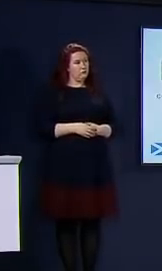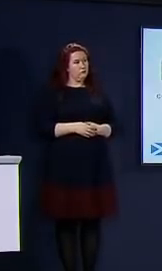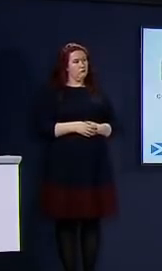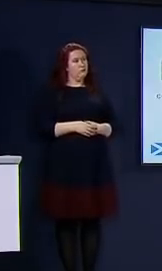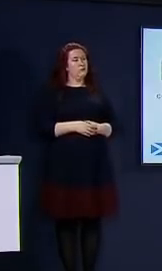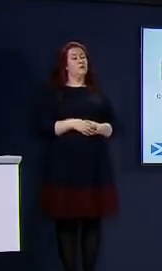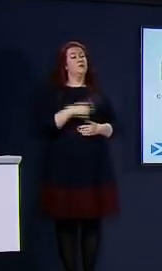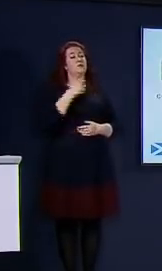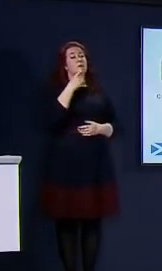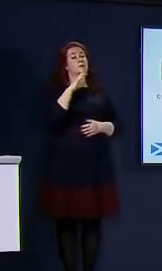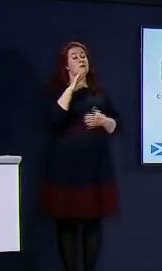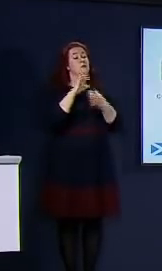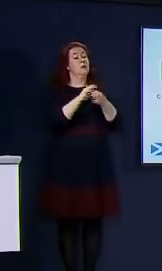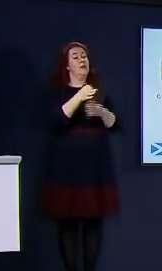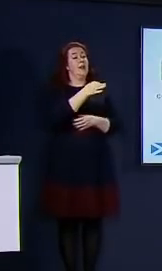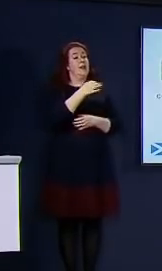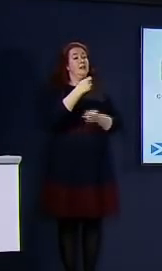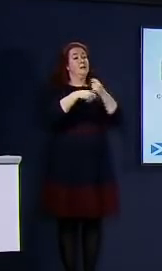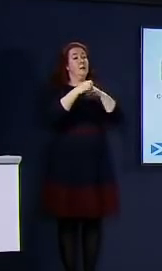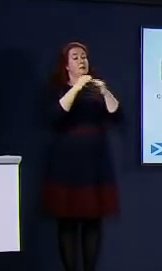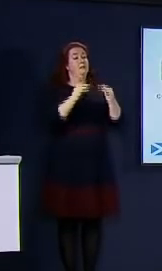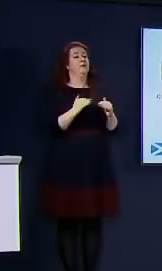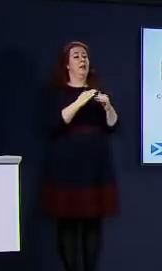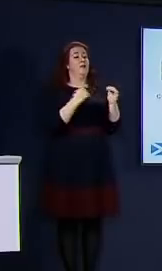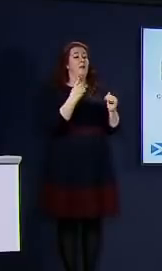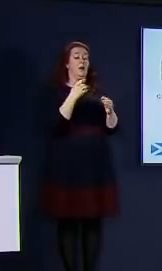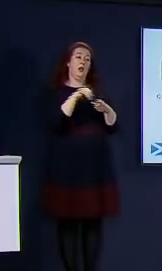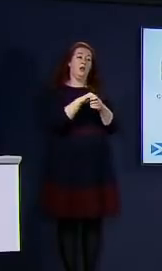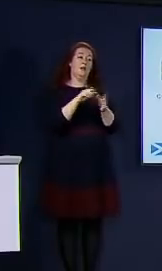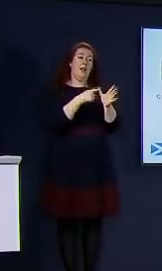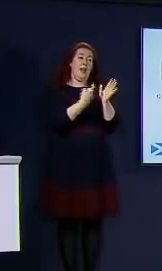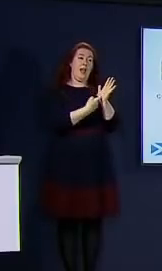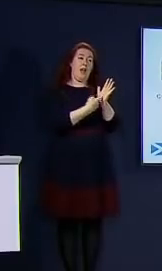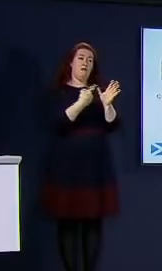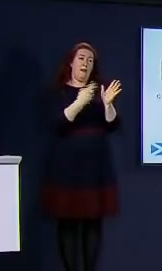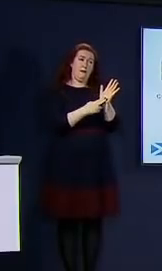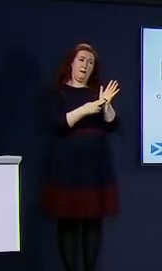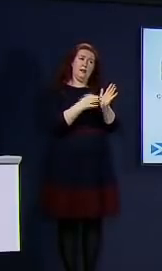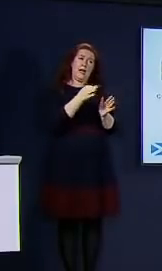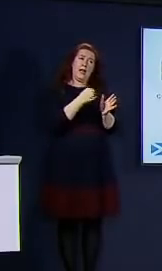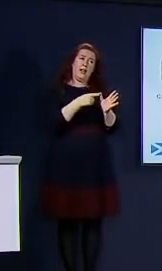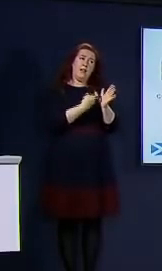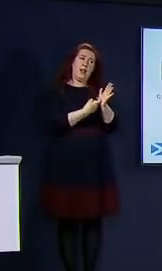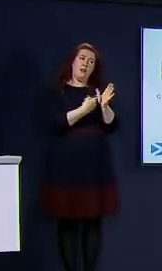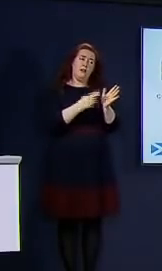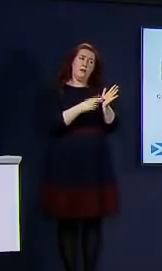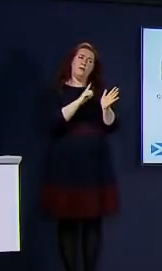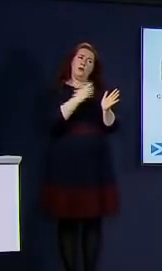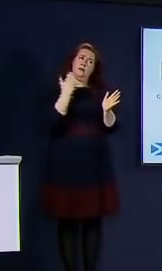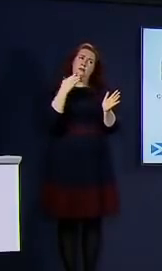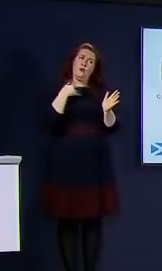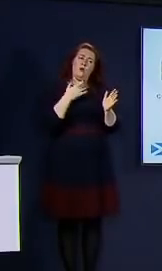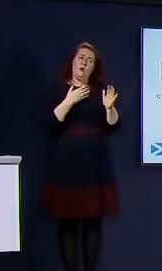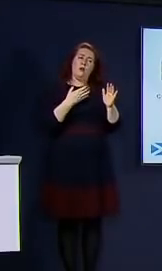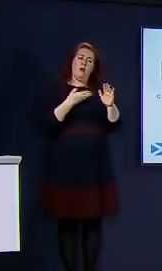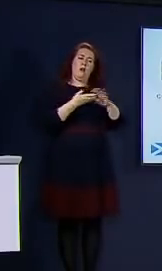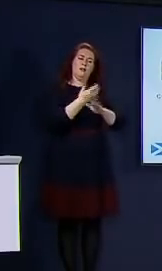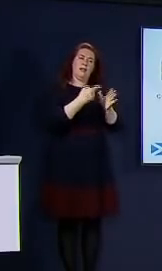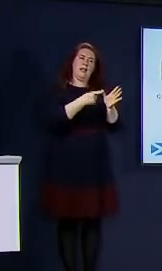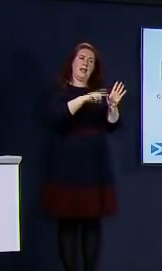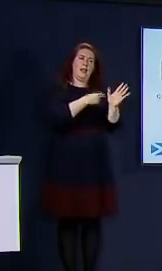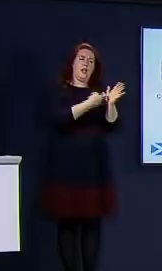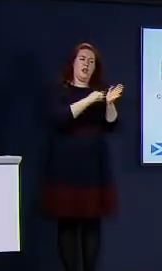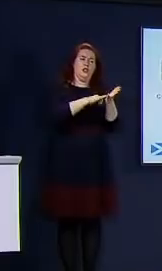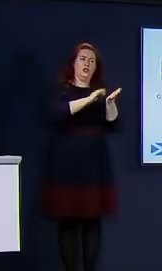into level 1. I wondered, will that include the Isle of Arran? Because I think last year it tended to come under Ayrshire for restrictions. And